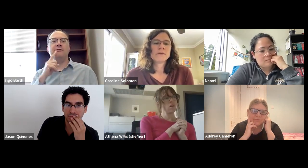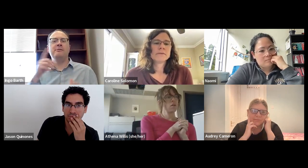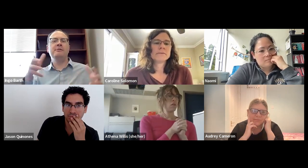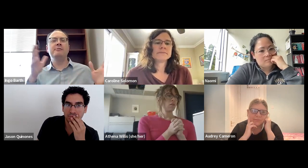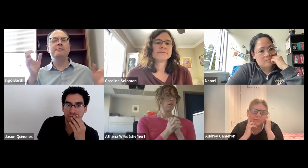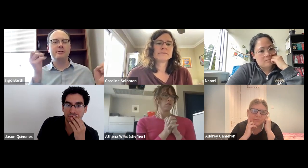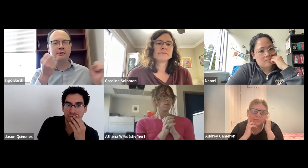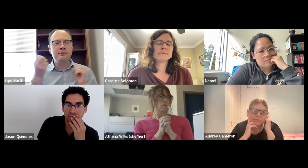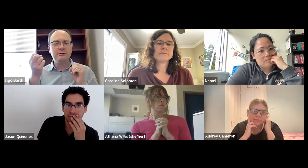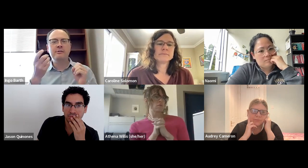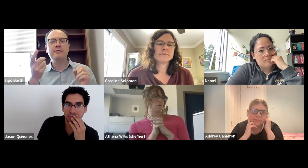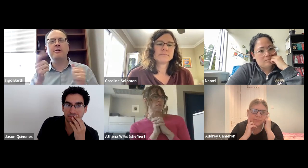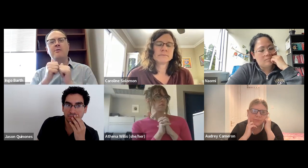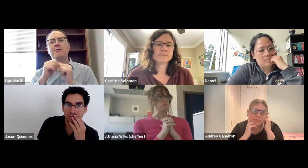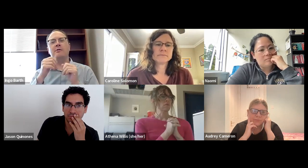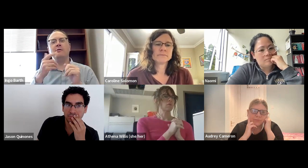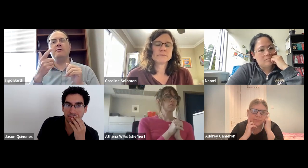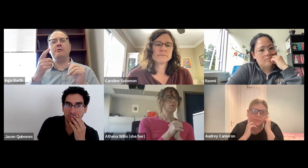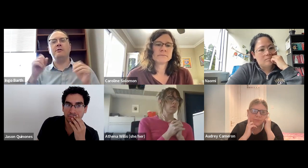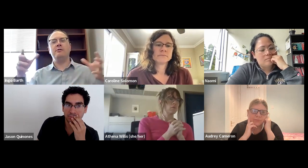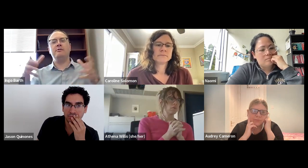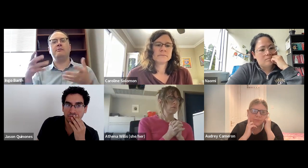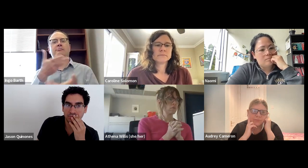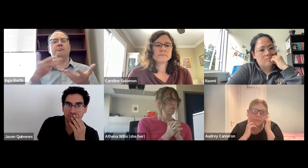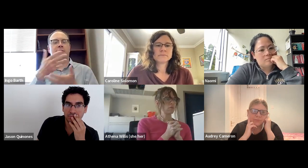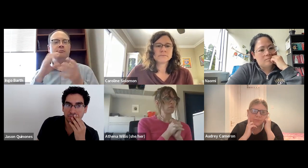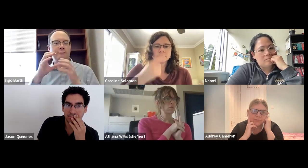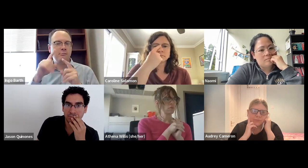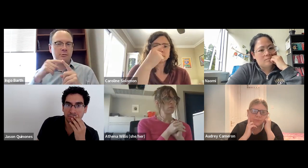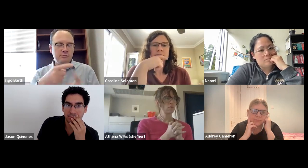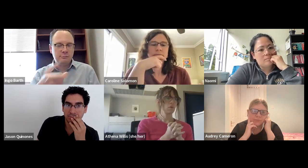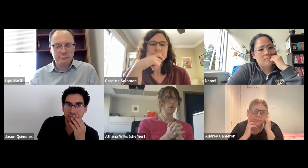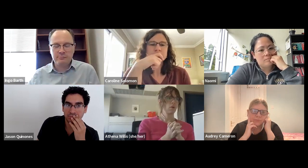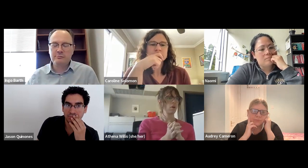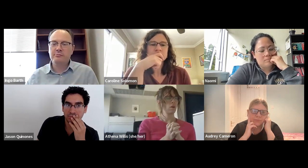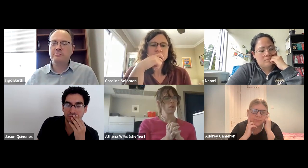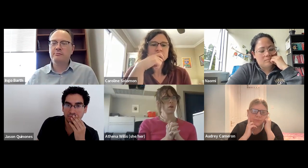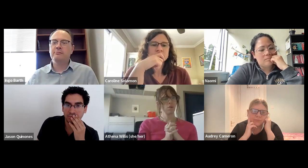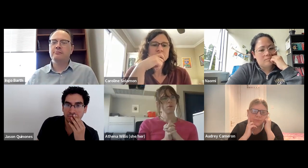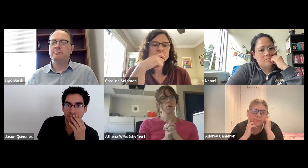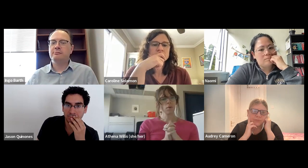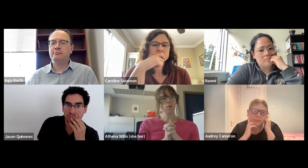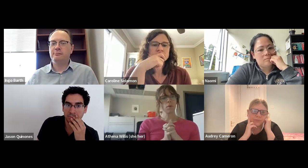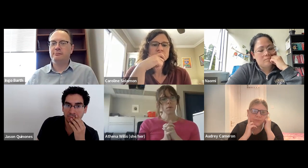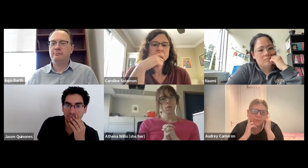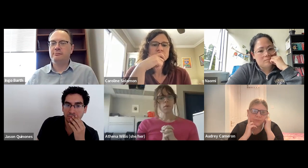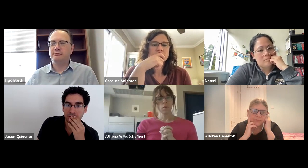that when deaf individuals have standardized this in English, so I guess it would make sense